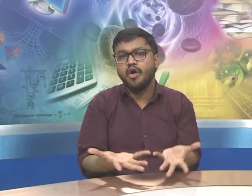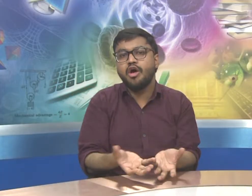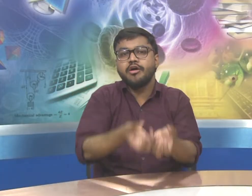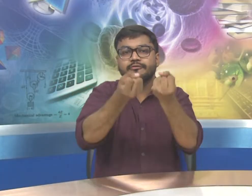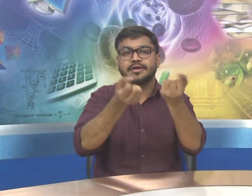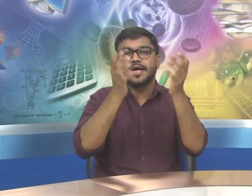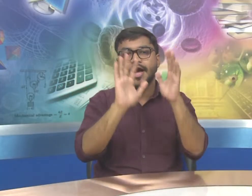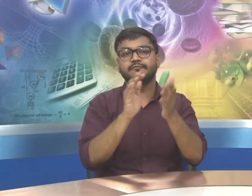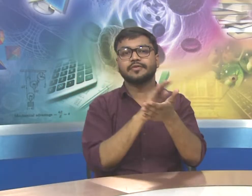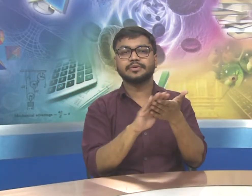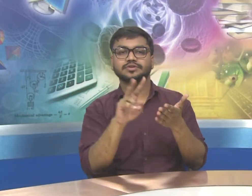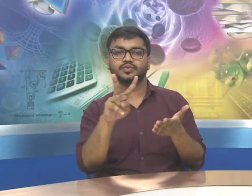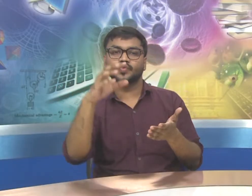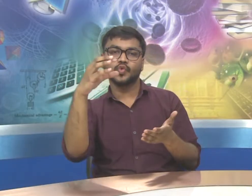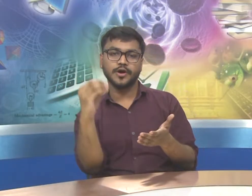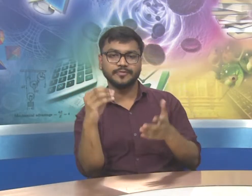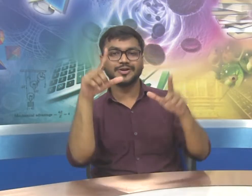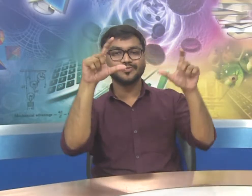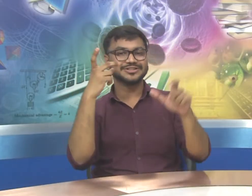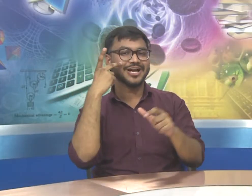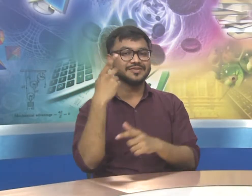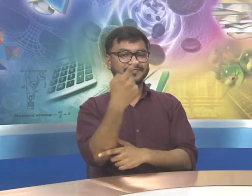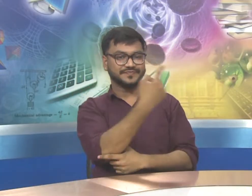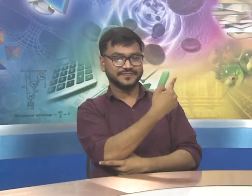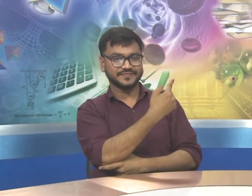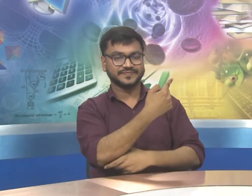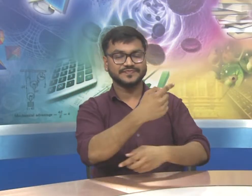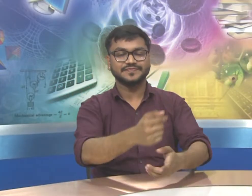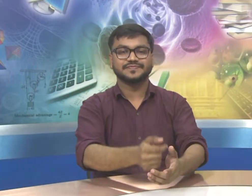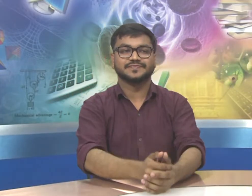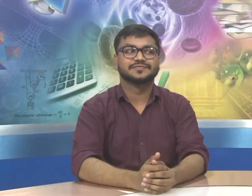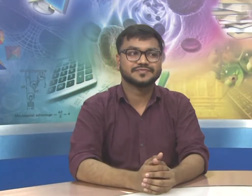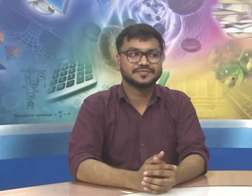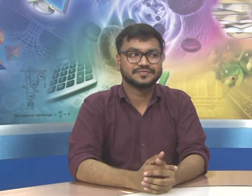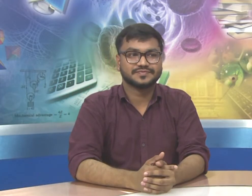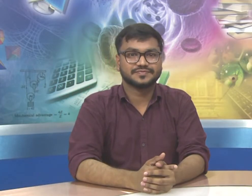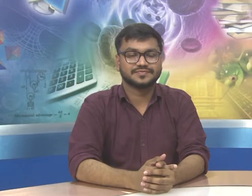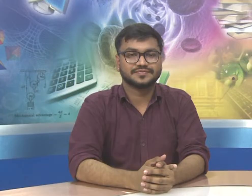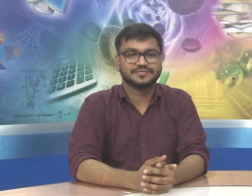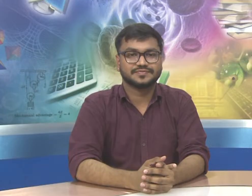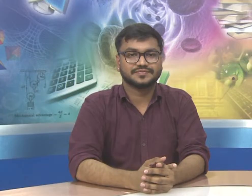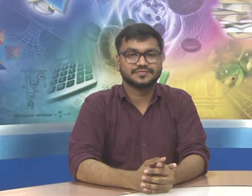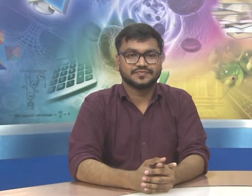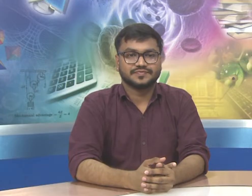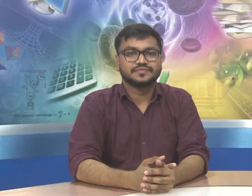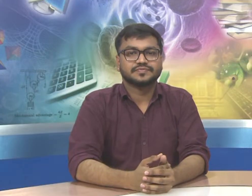as oxygen atoms. Its formula is H2O.